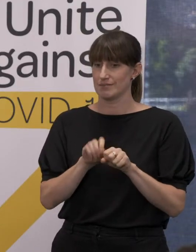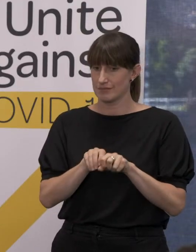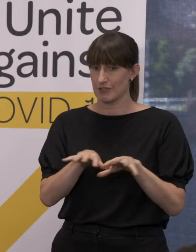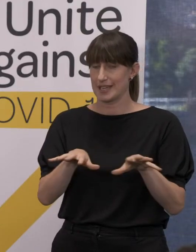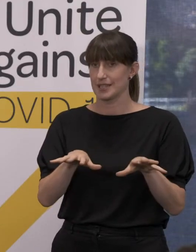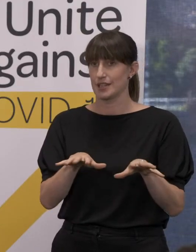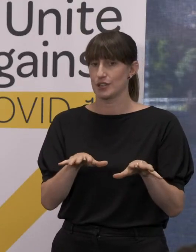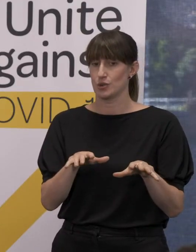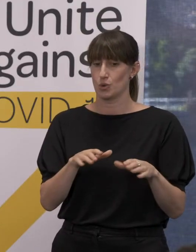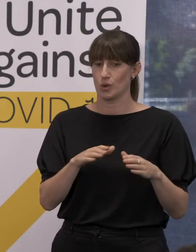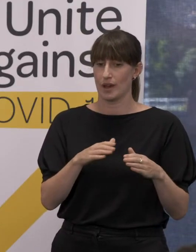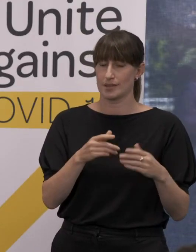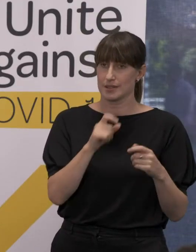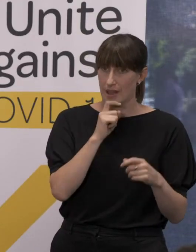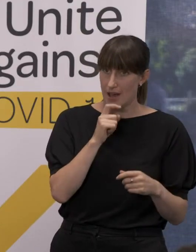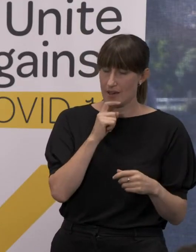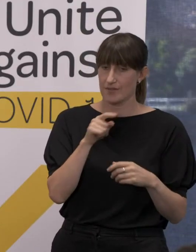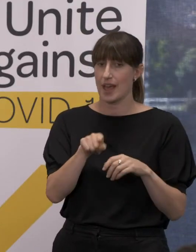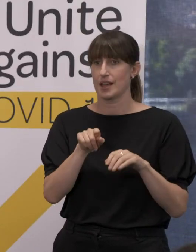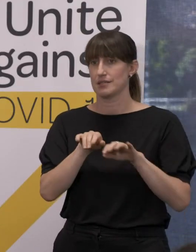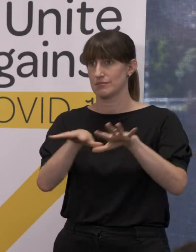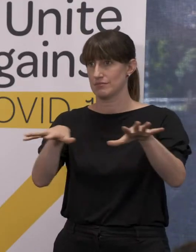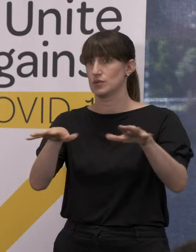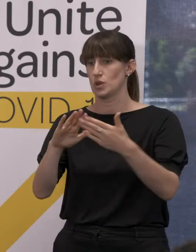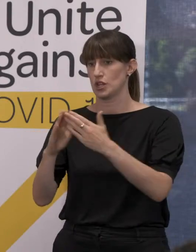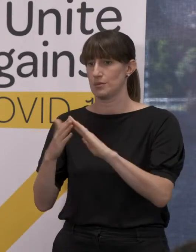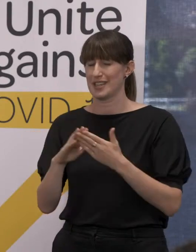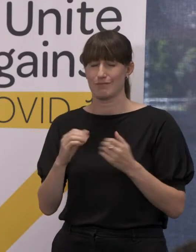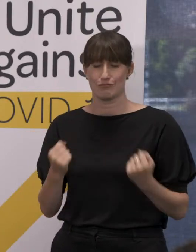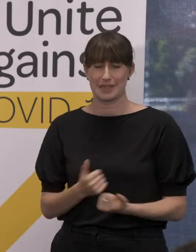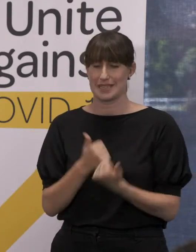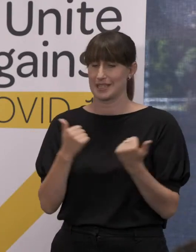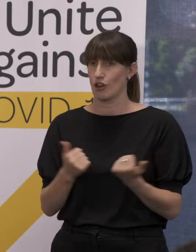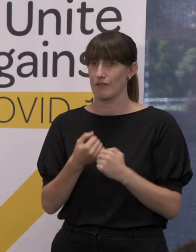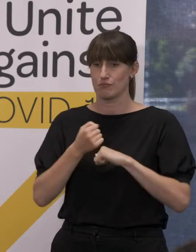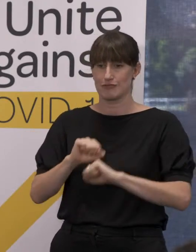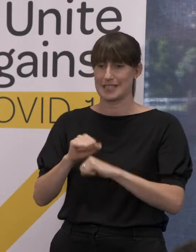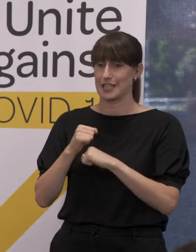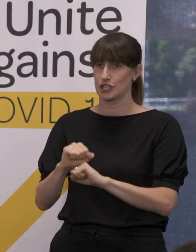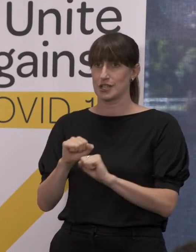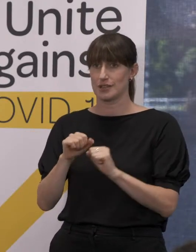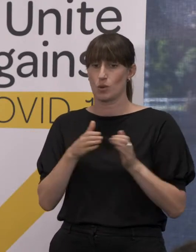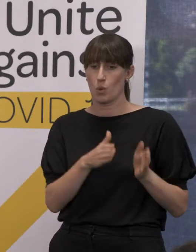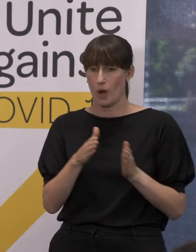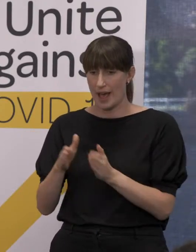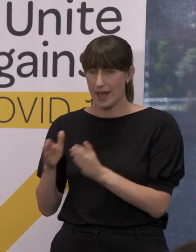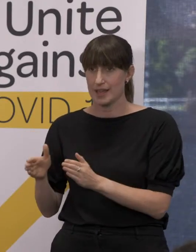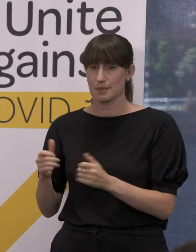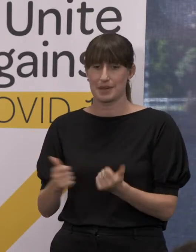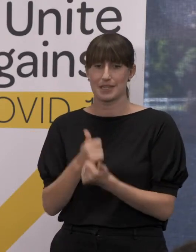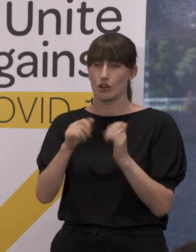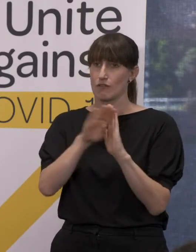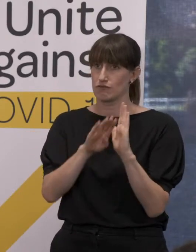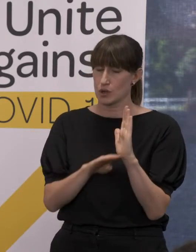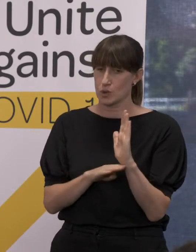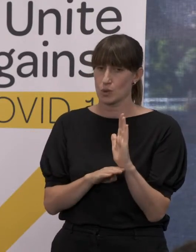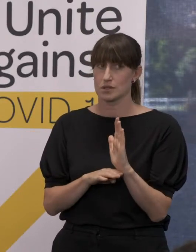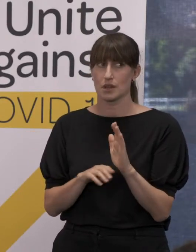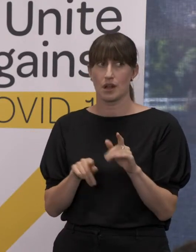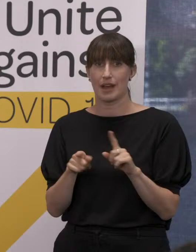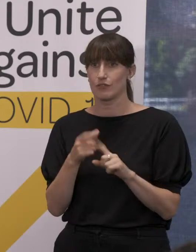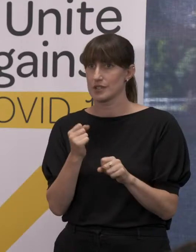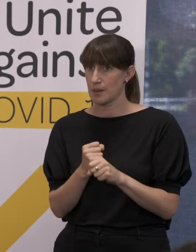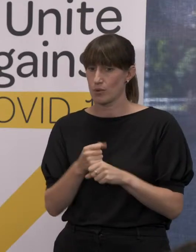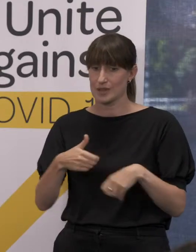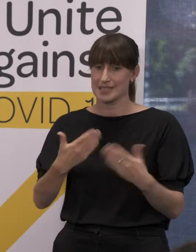infection into the community, including infection prevention control measures. We've strengthened those with a range of other measures, including the day 01 testing.